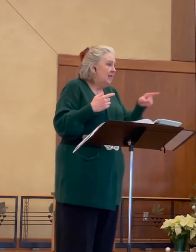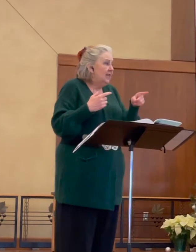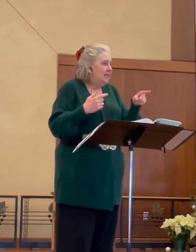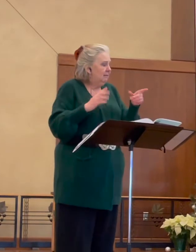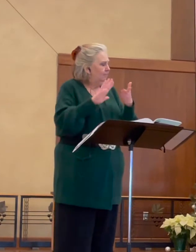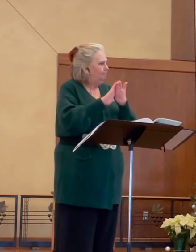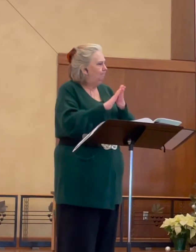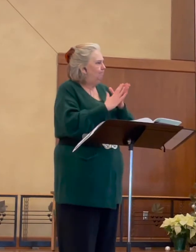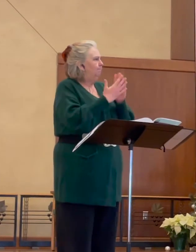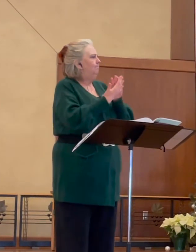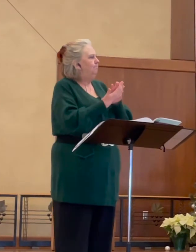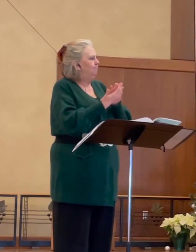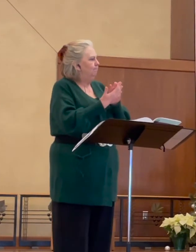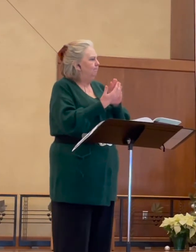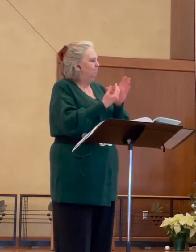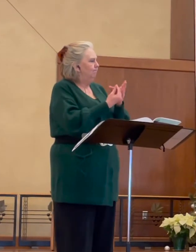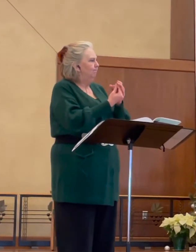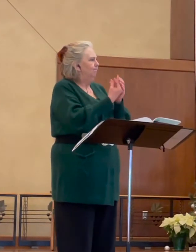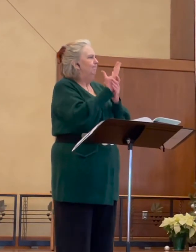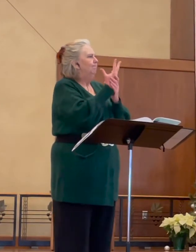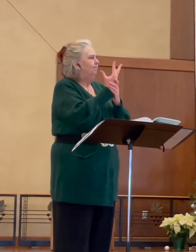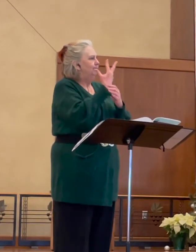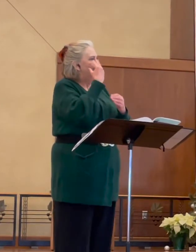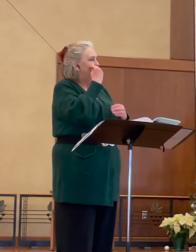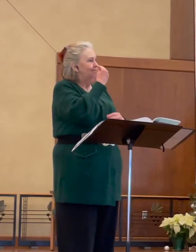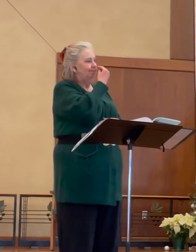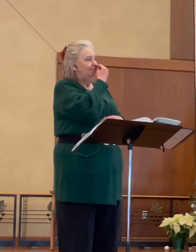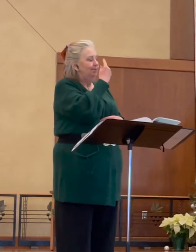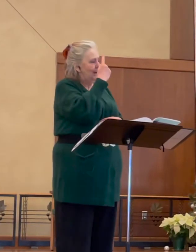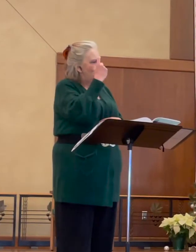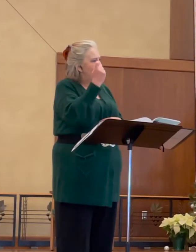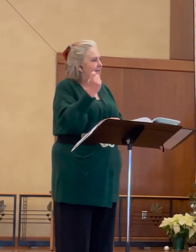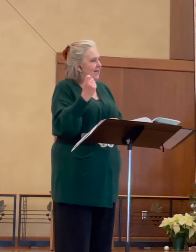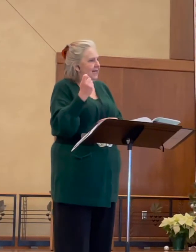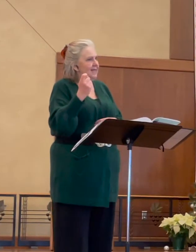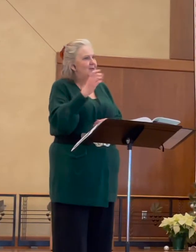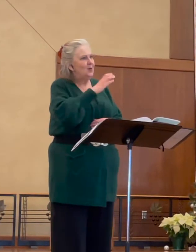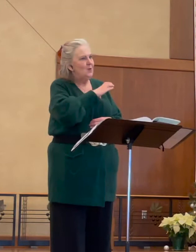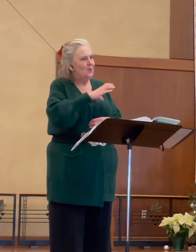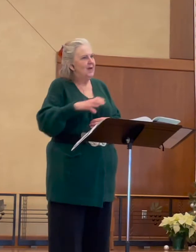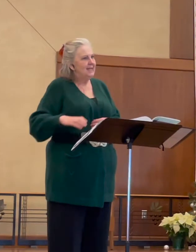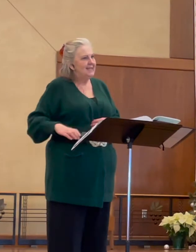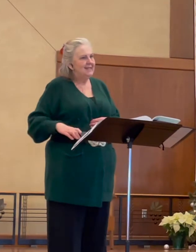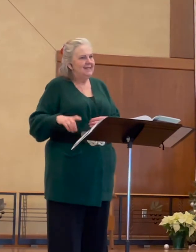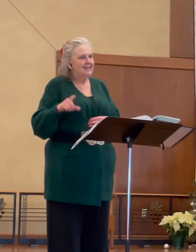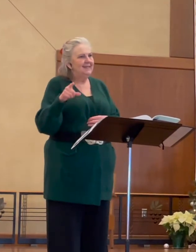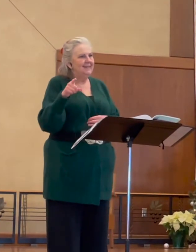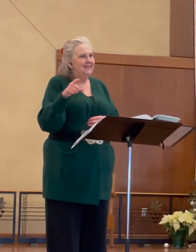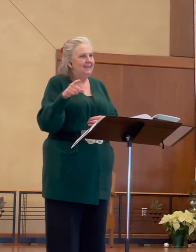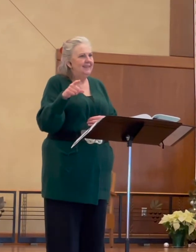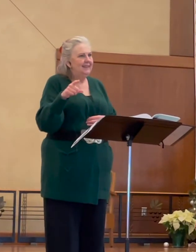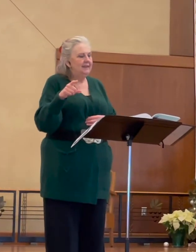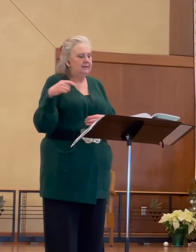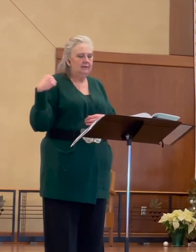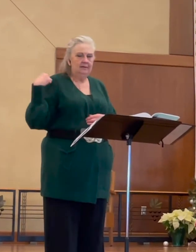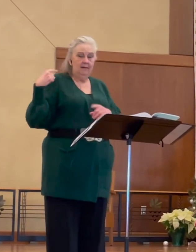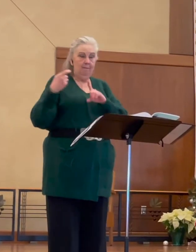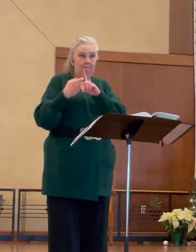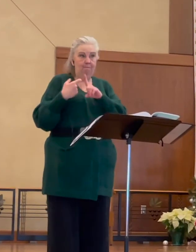fruitful because of Christ. And that a shoot shall come up out of the stump of